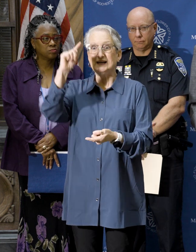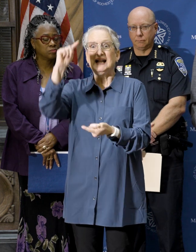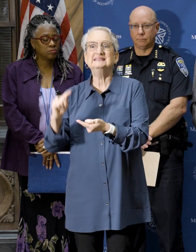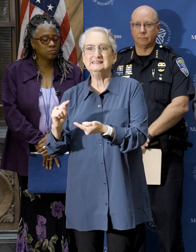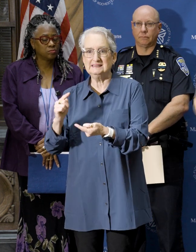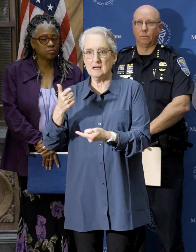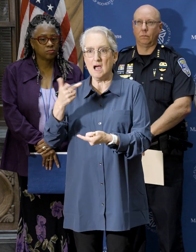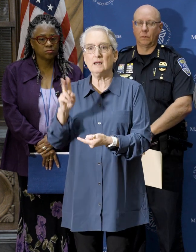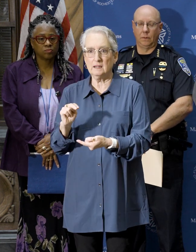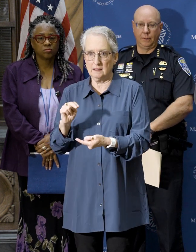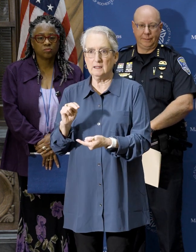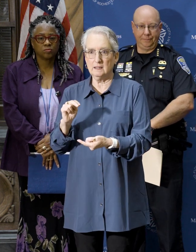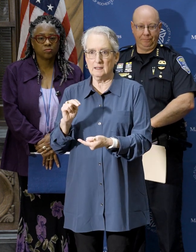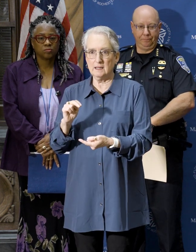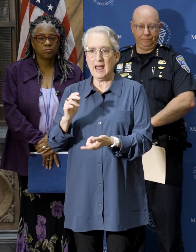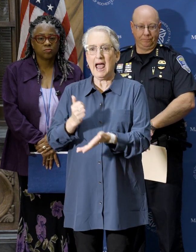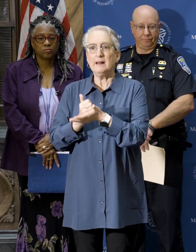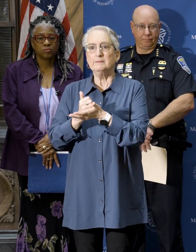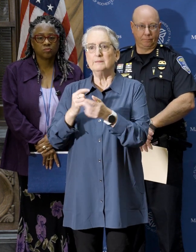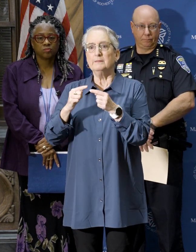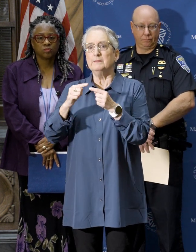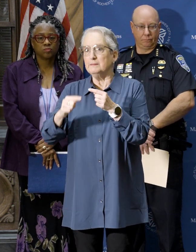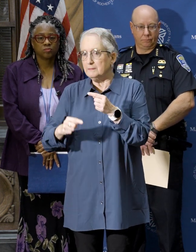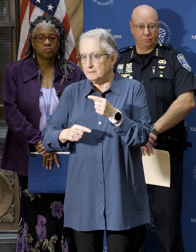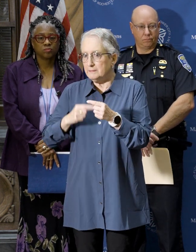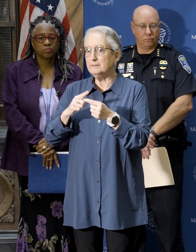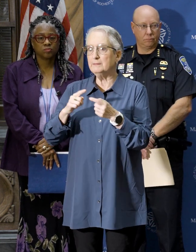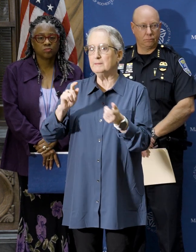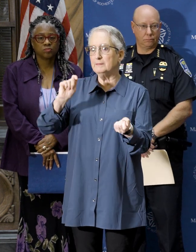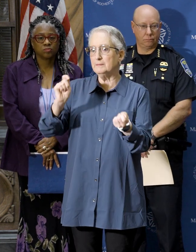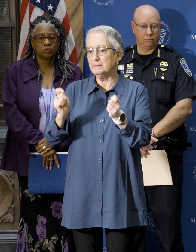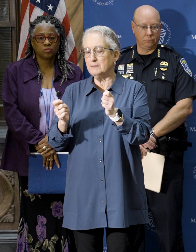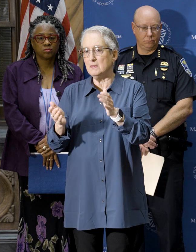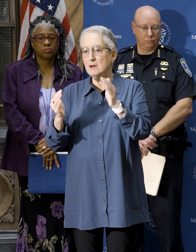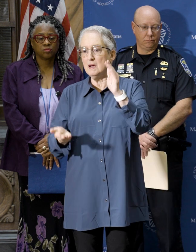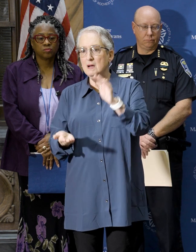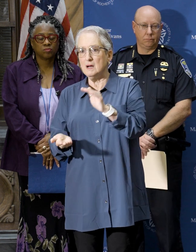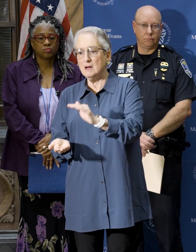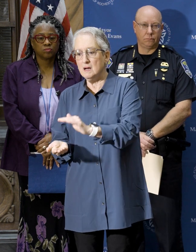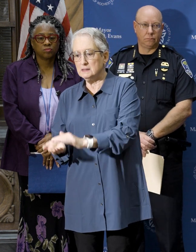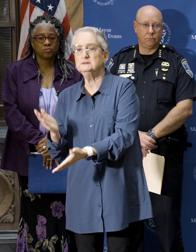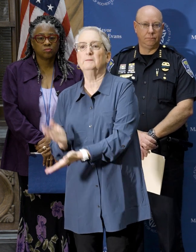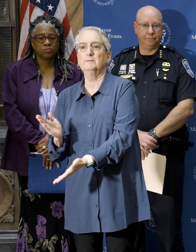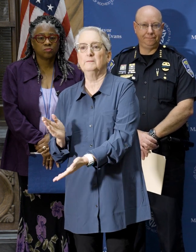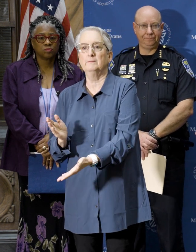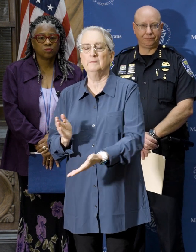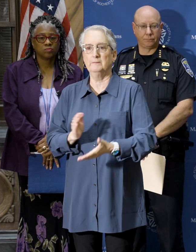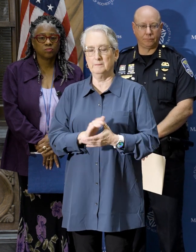of retaliation that drives more gun violence. And that 365-day rolling average isn't just the only measure that tells us our strategies are